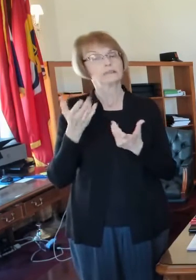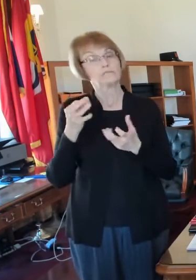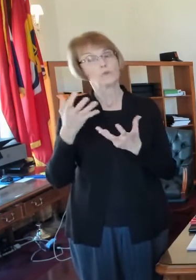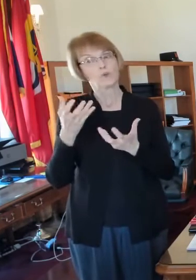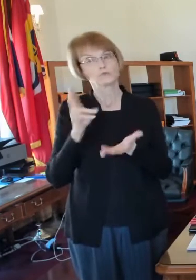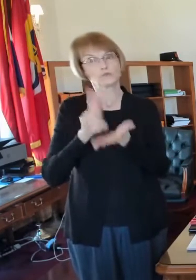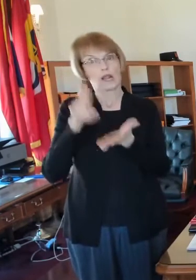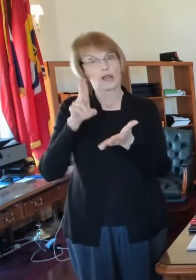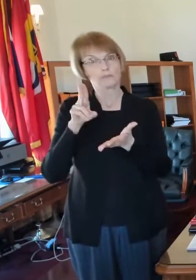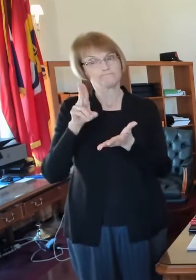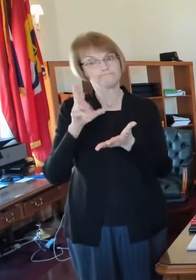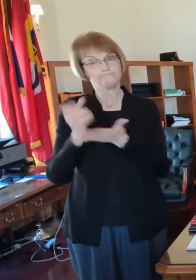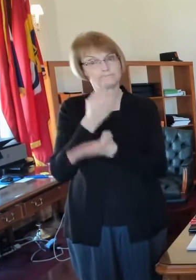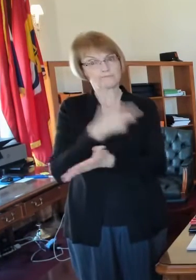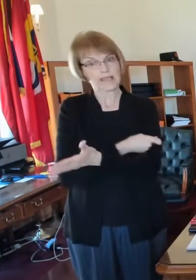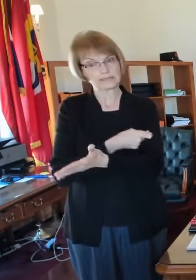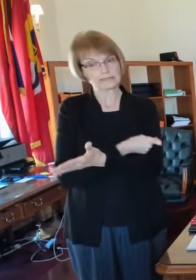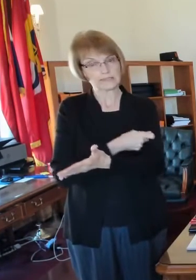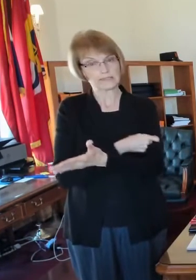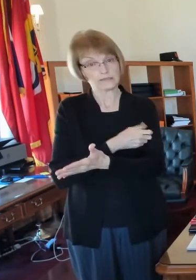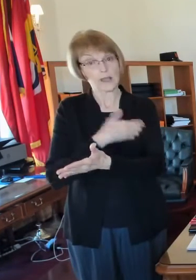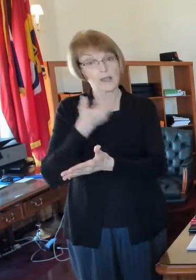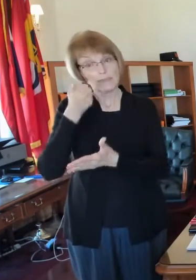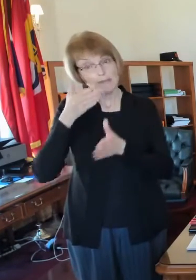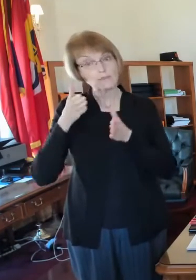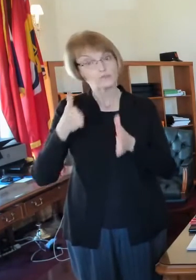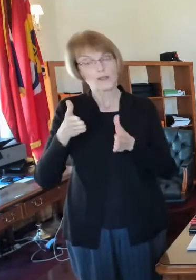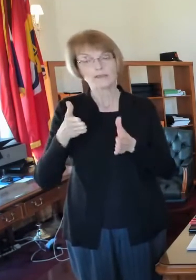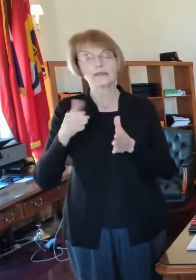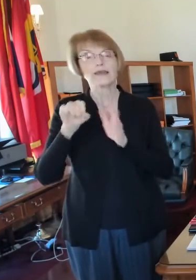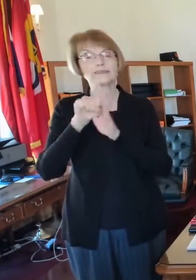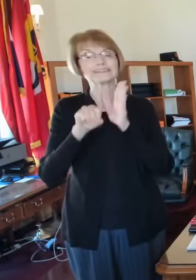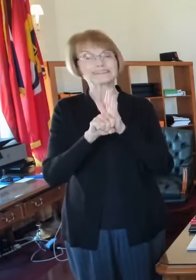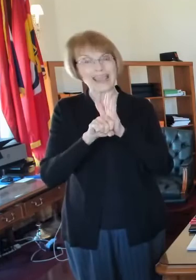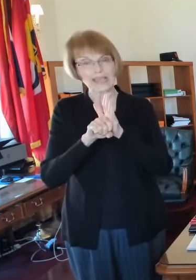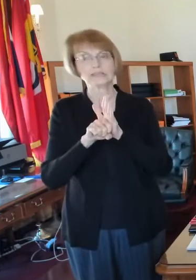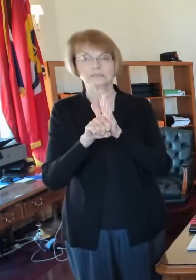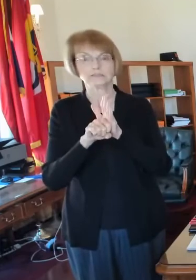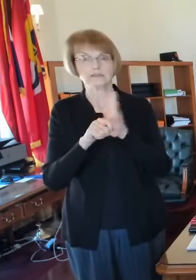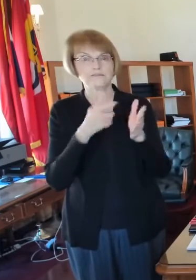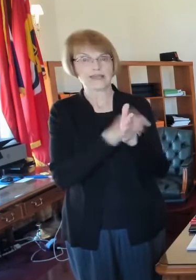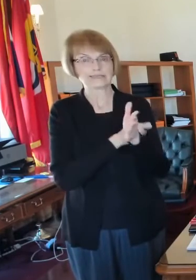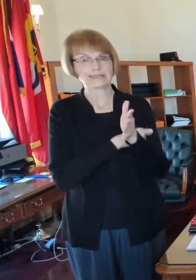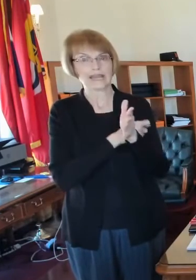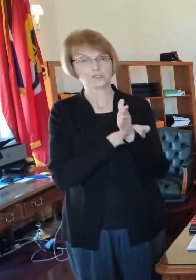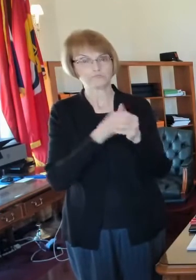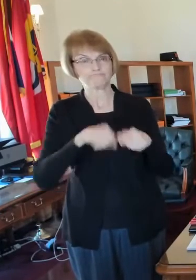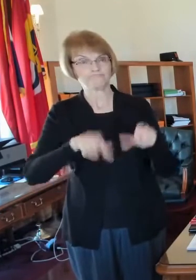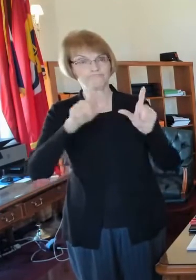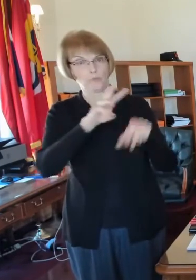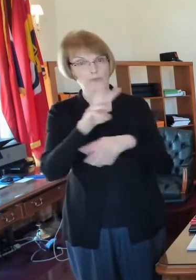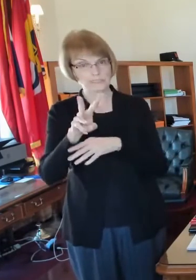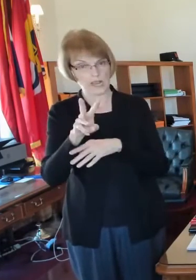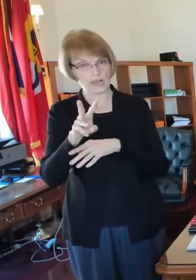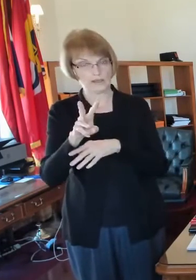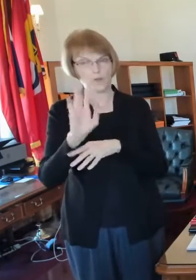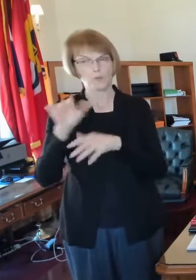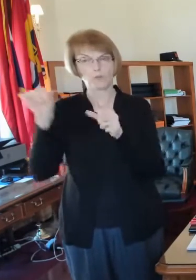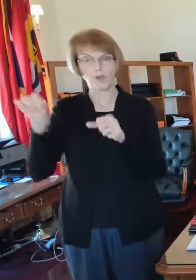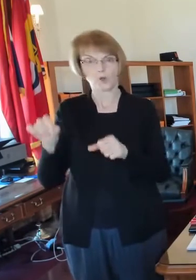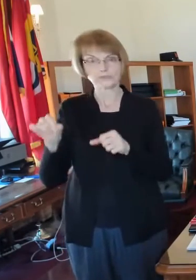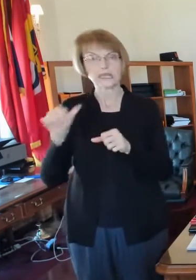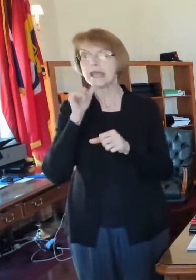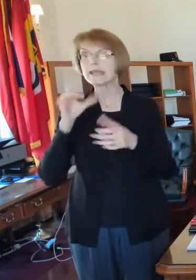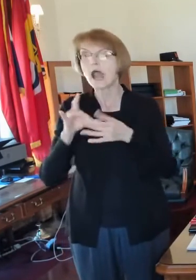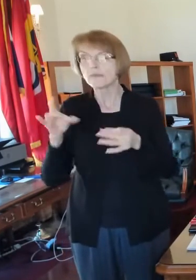that, best way to do that is to go to the state's vaccination site, and we will post that. We won't post it in the comments section on this.